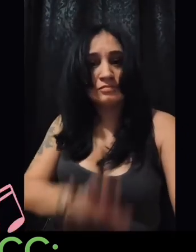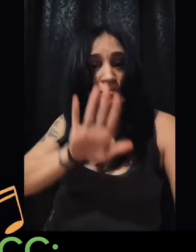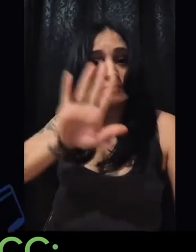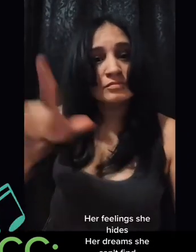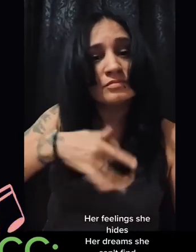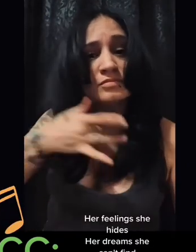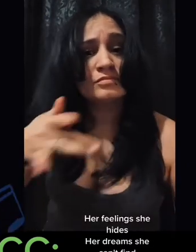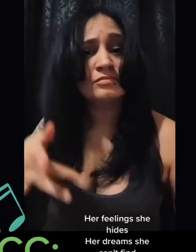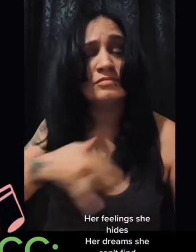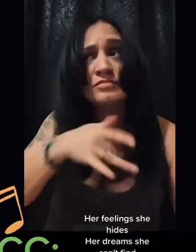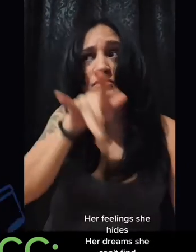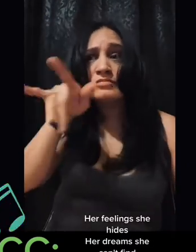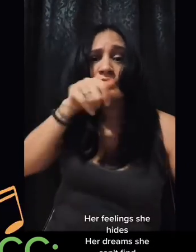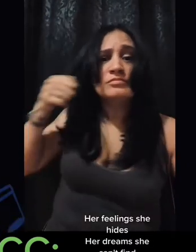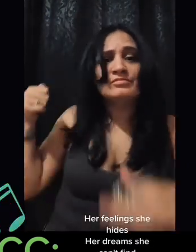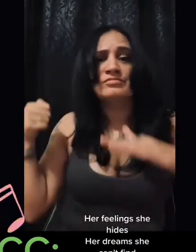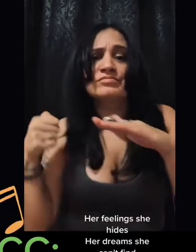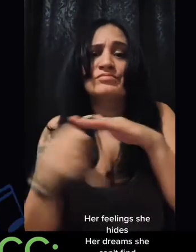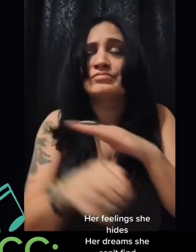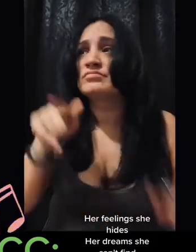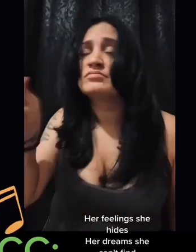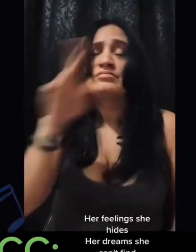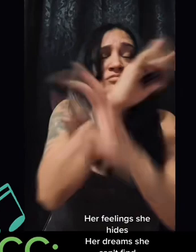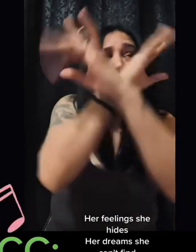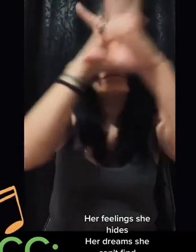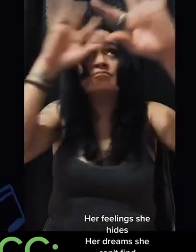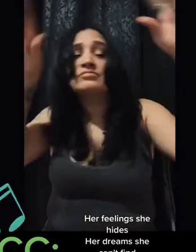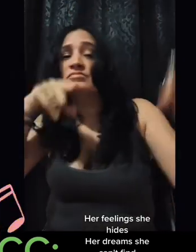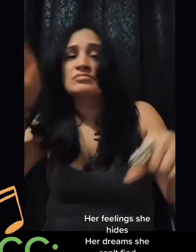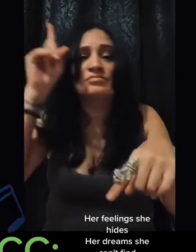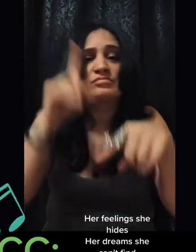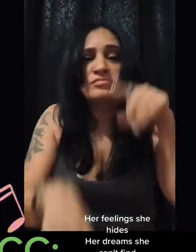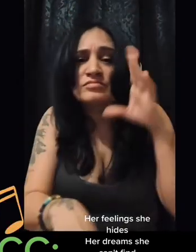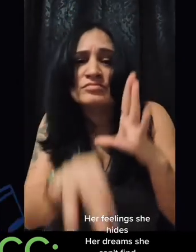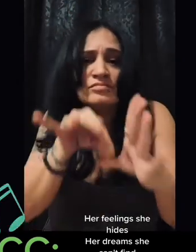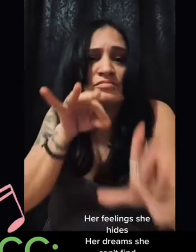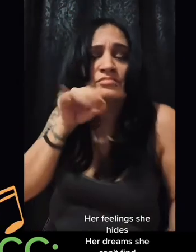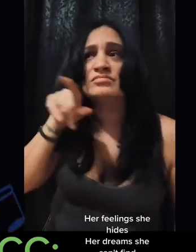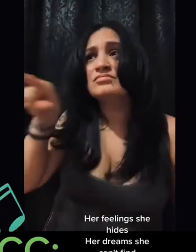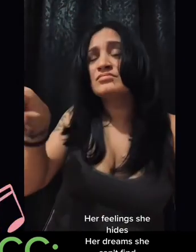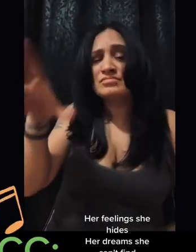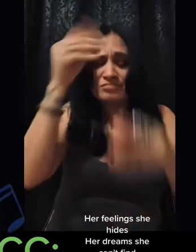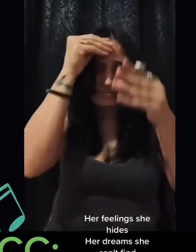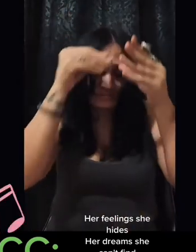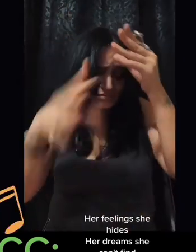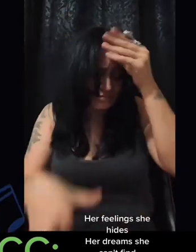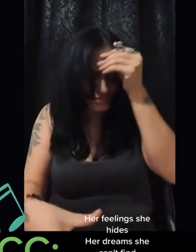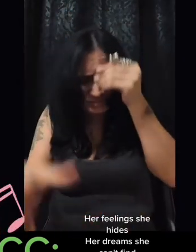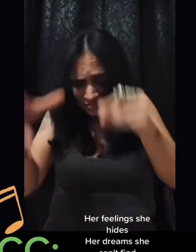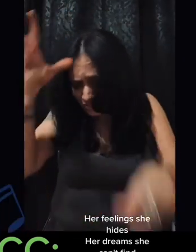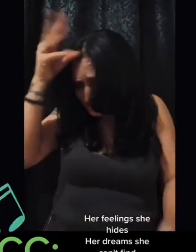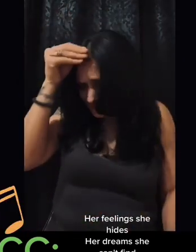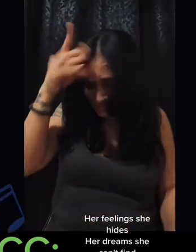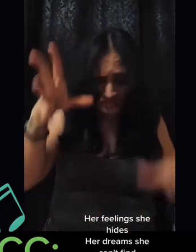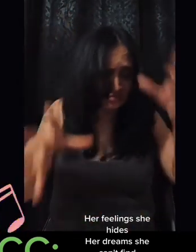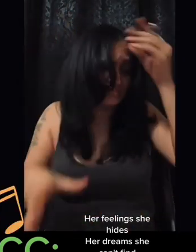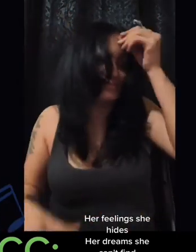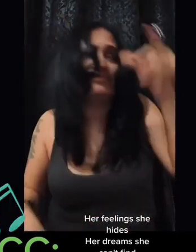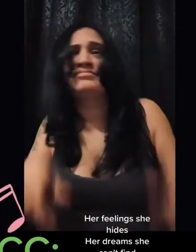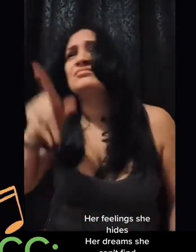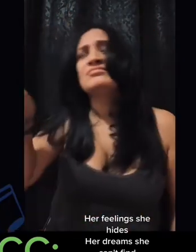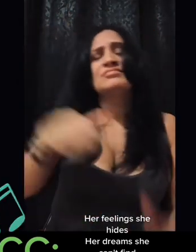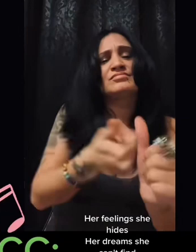Her feelings she hides Her dreams she can't find She's losing her